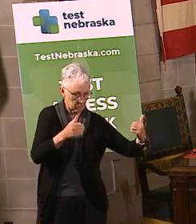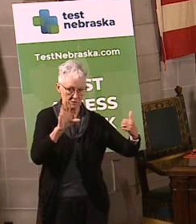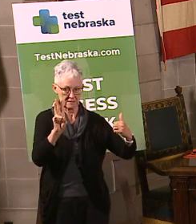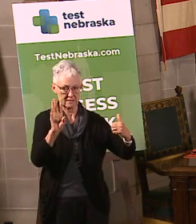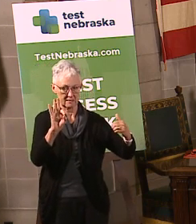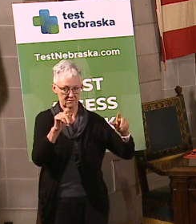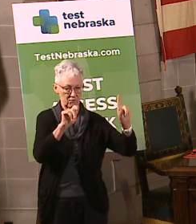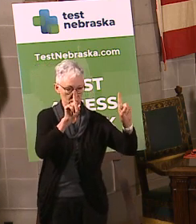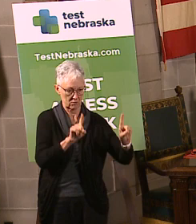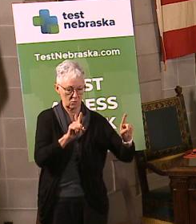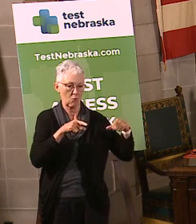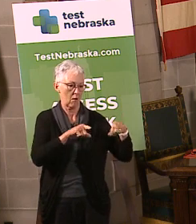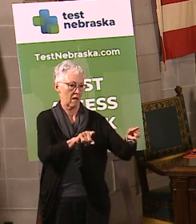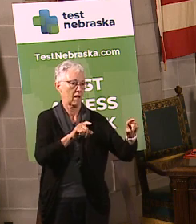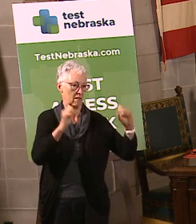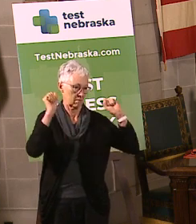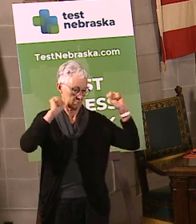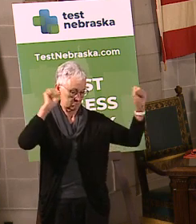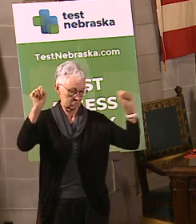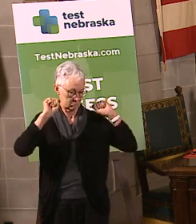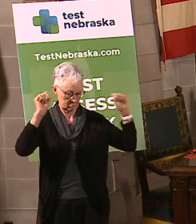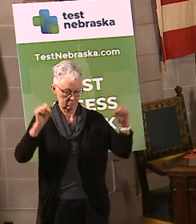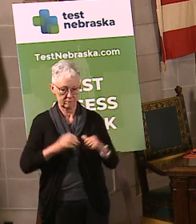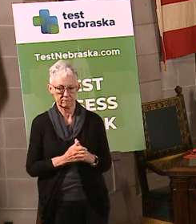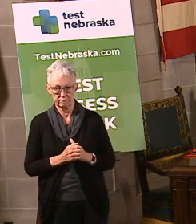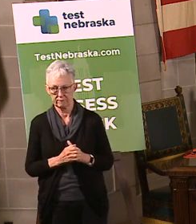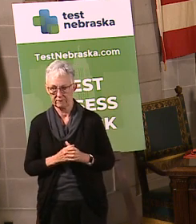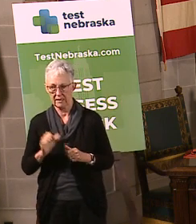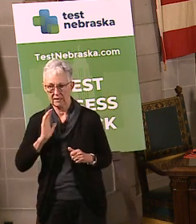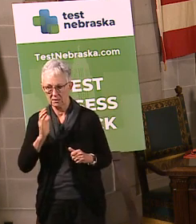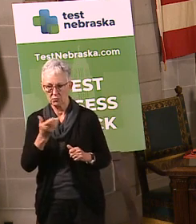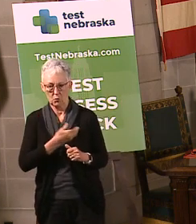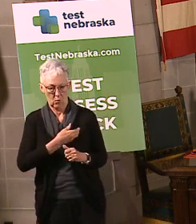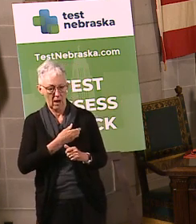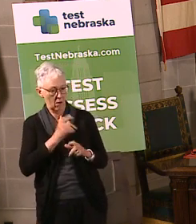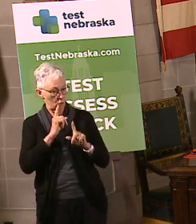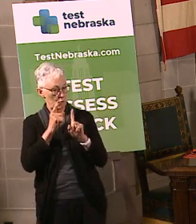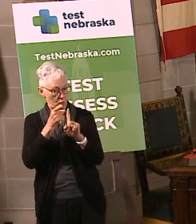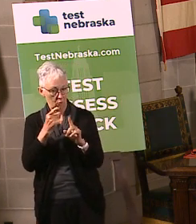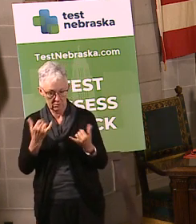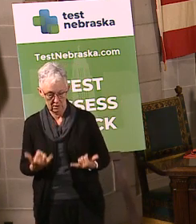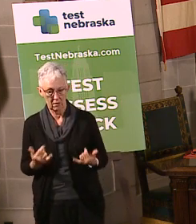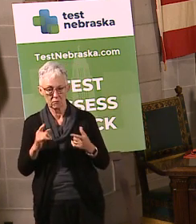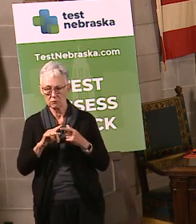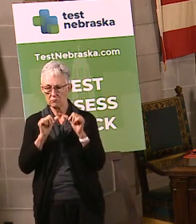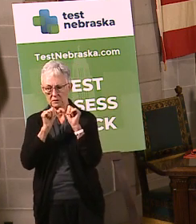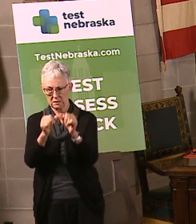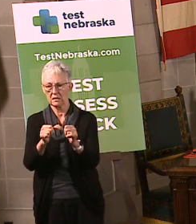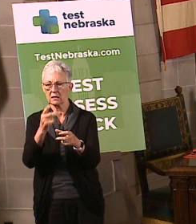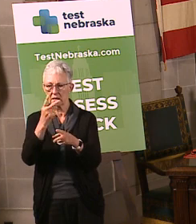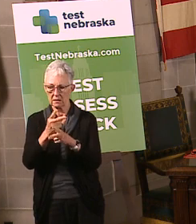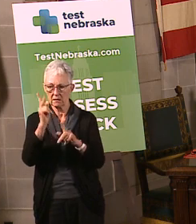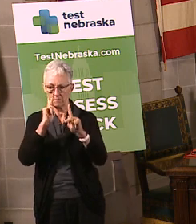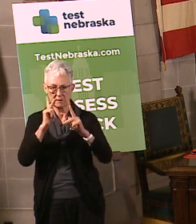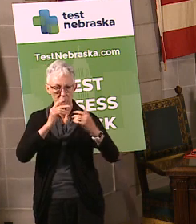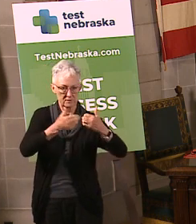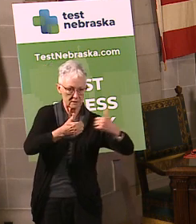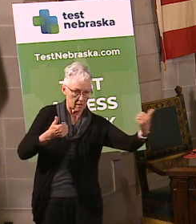it's important to be able to make sure that we continue to practice good social distancing so that the work that we've done so far to slow the spread of the